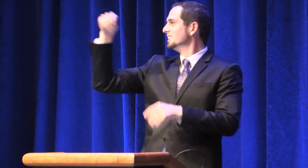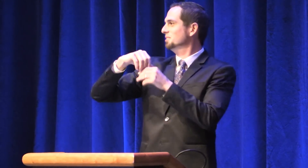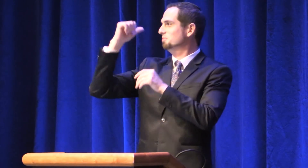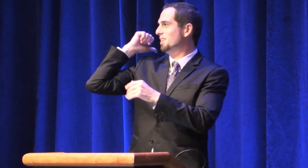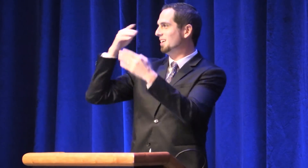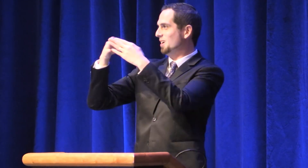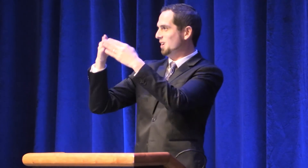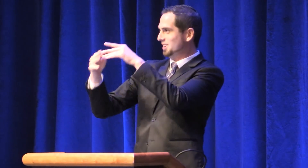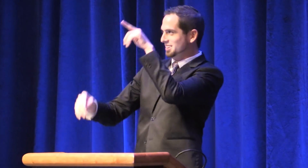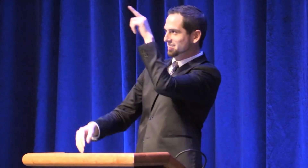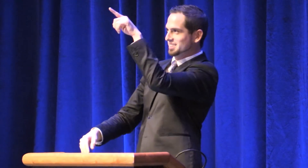guys.